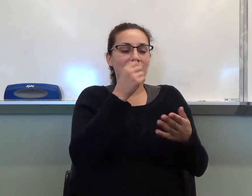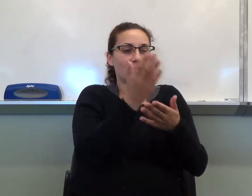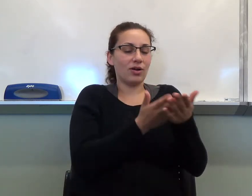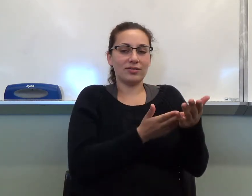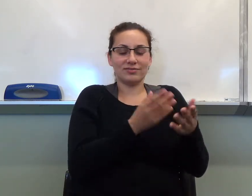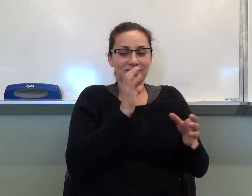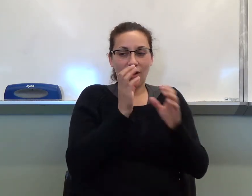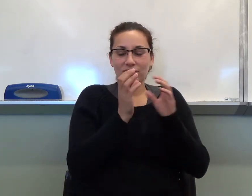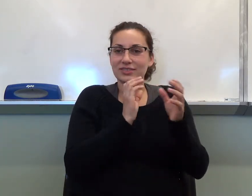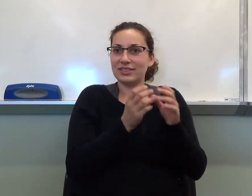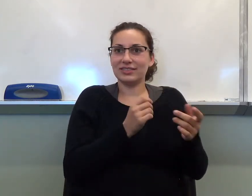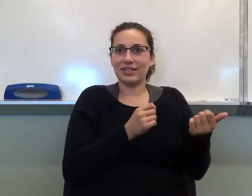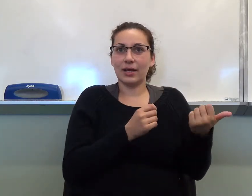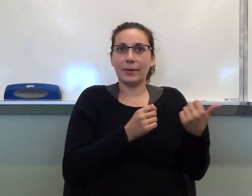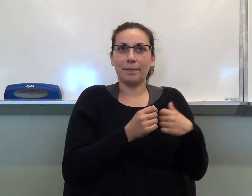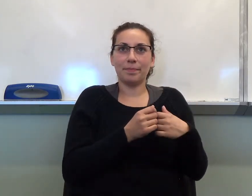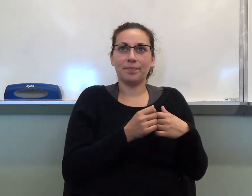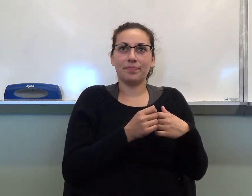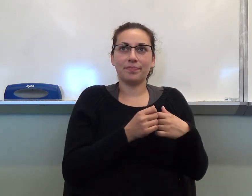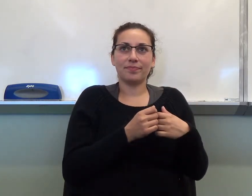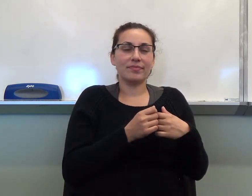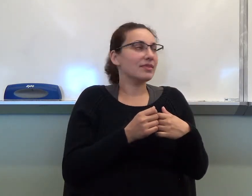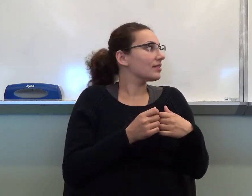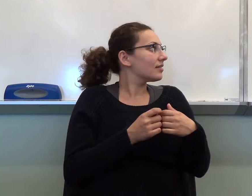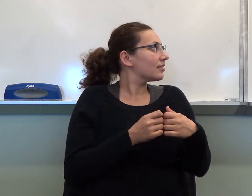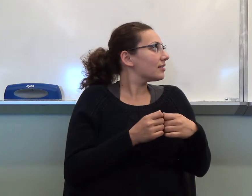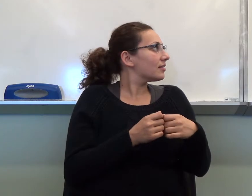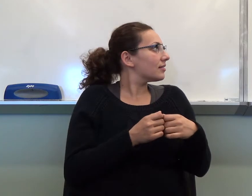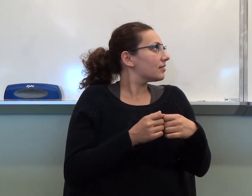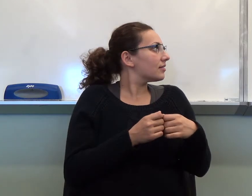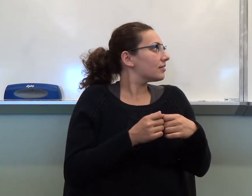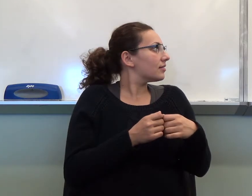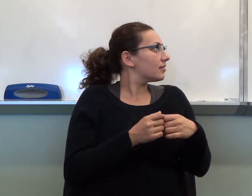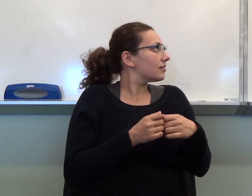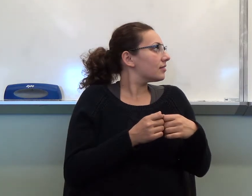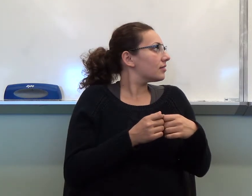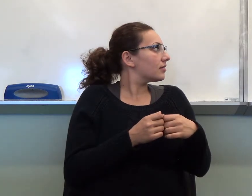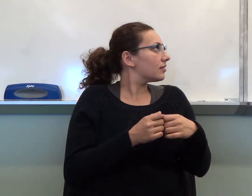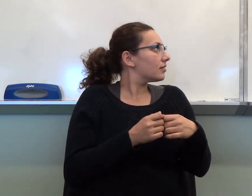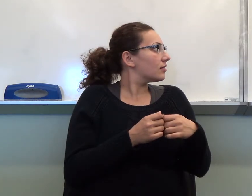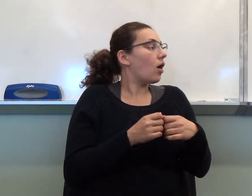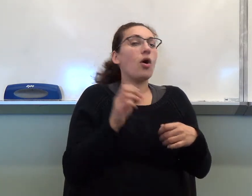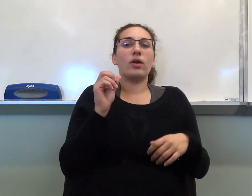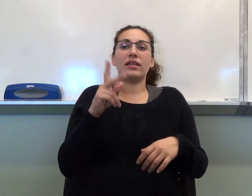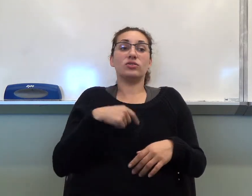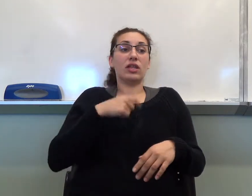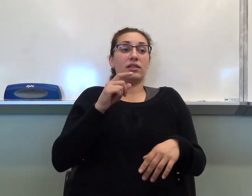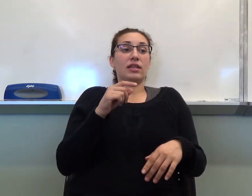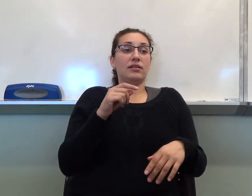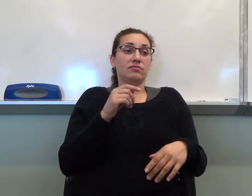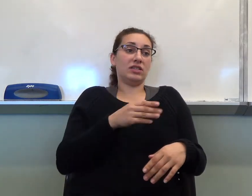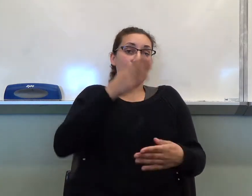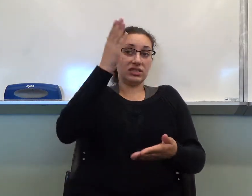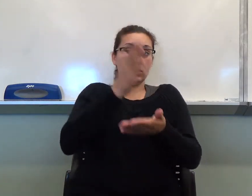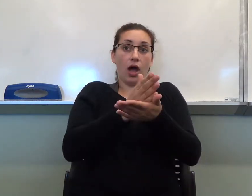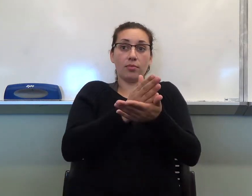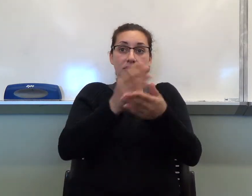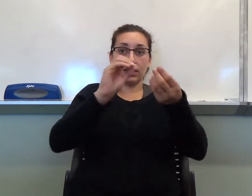got to chop it off at some point, huh? And they chose to chop it off in the thousandths position there. The 5 is in the thousandths